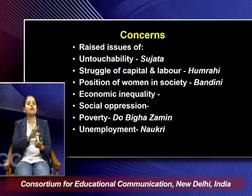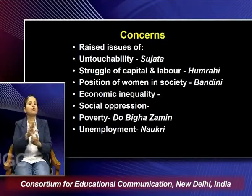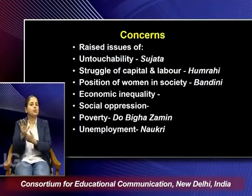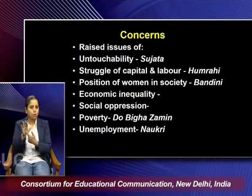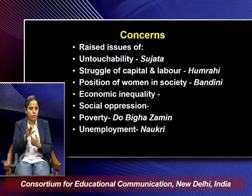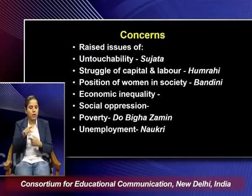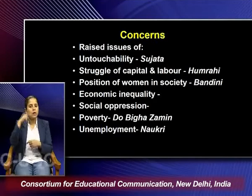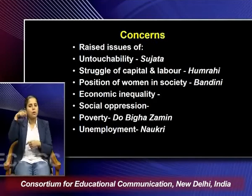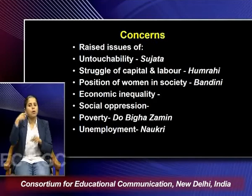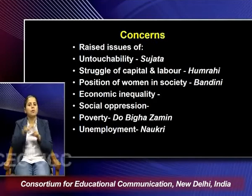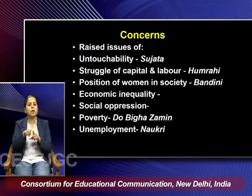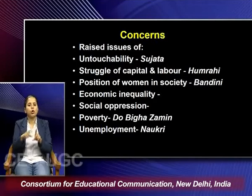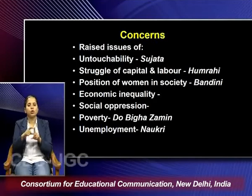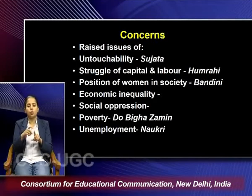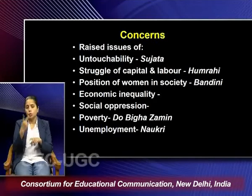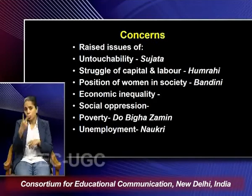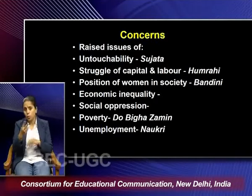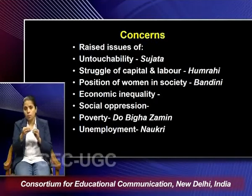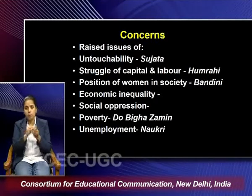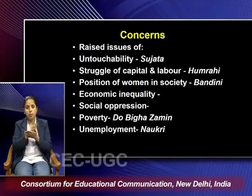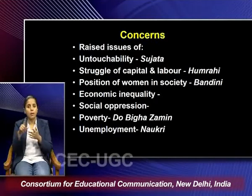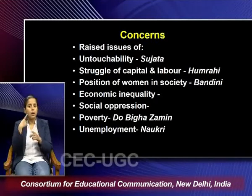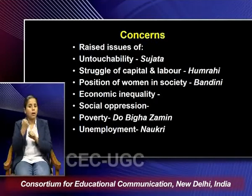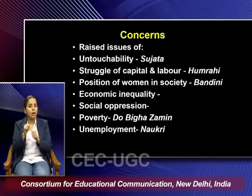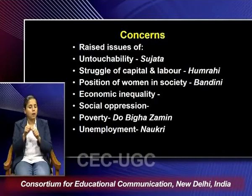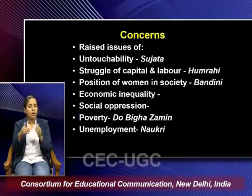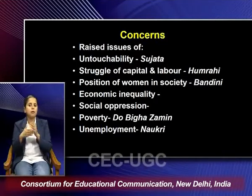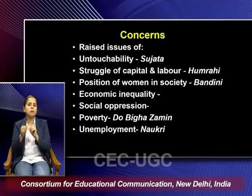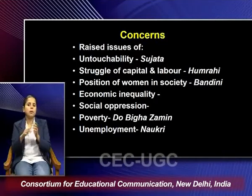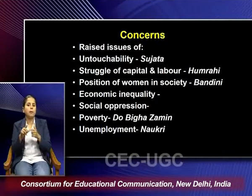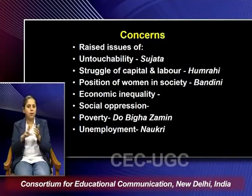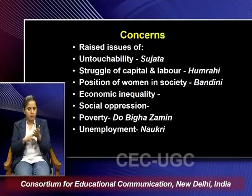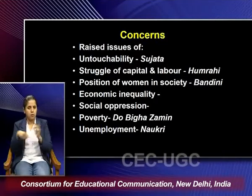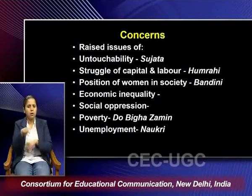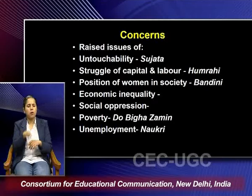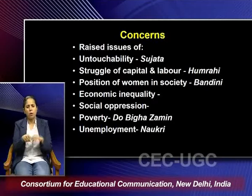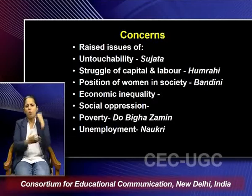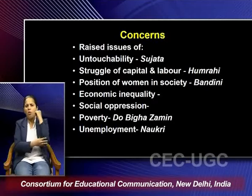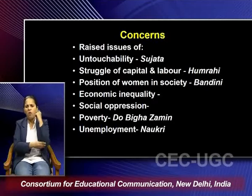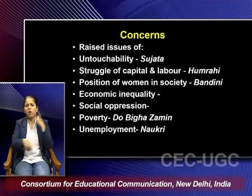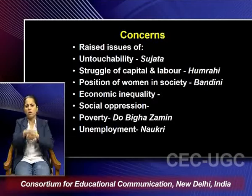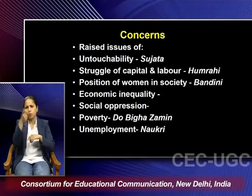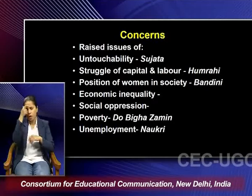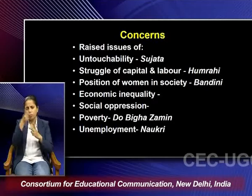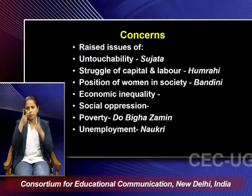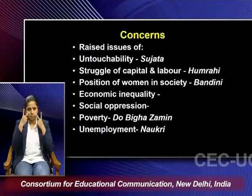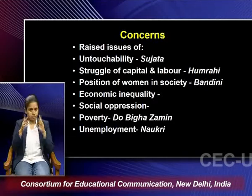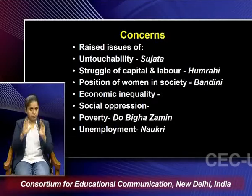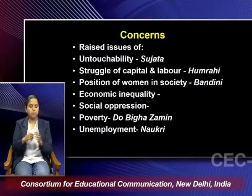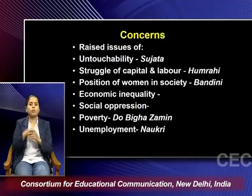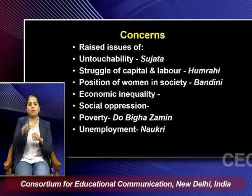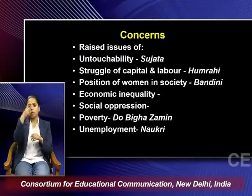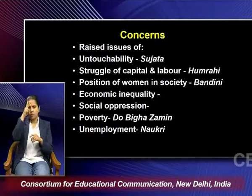the films like Do Bigha Zameen, as well as the issue of poverty as well. And then the concern